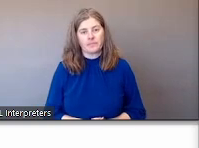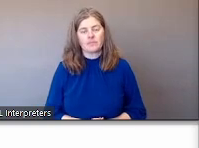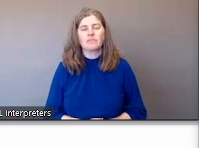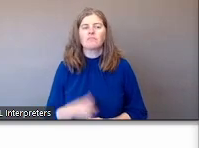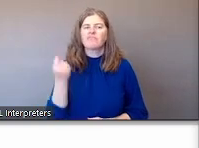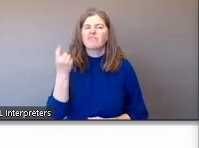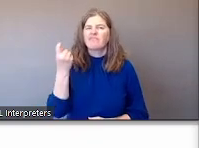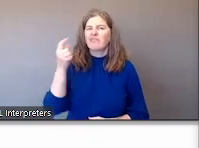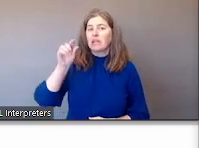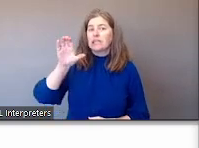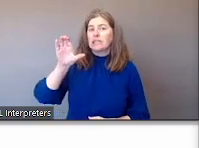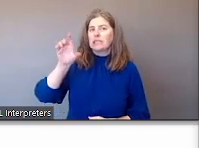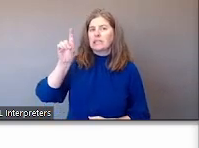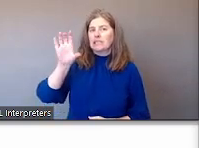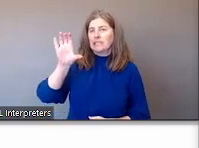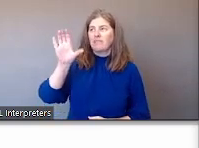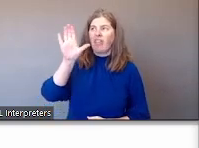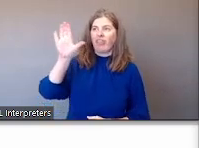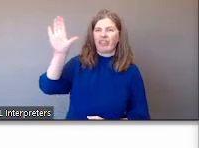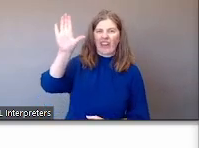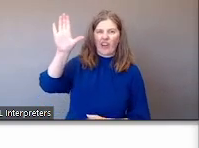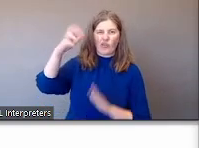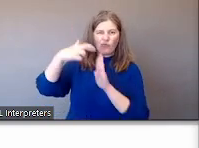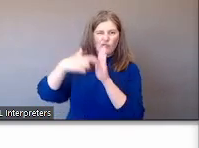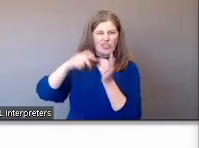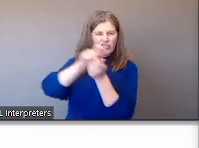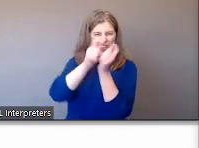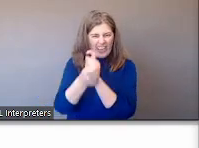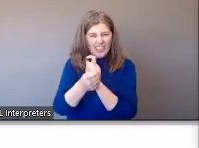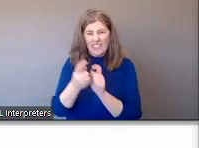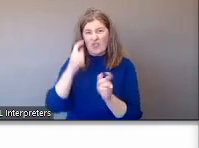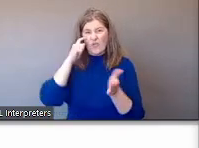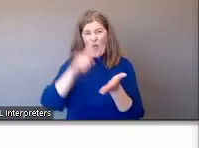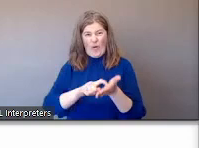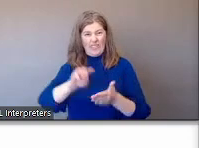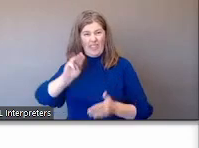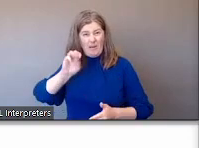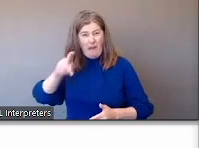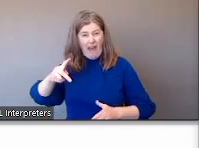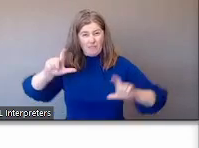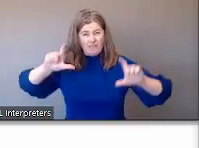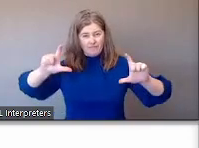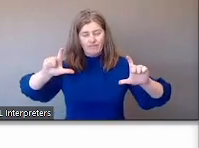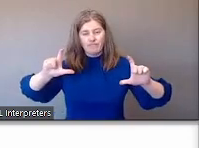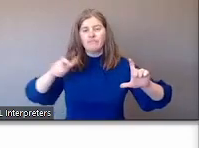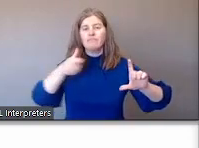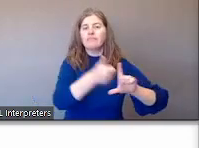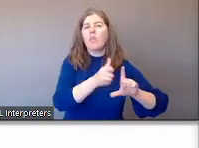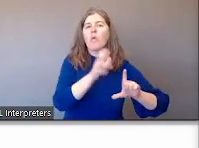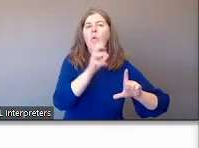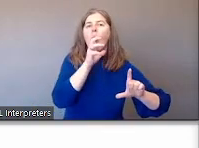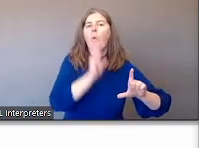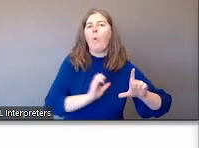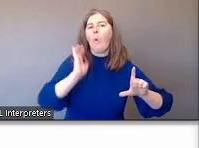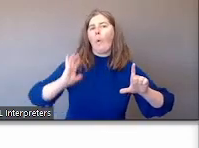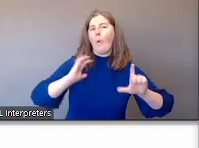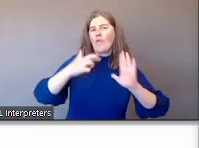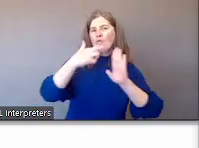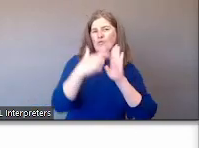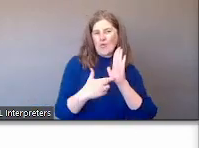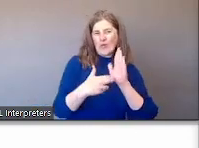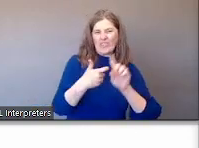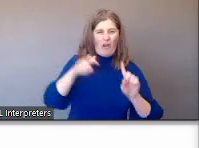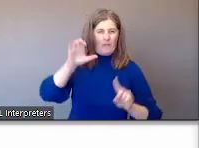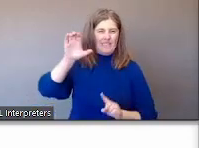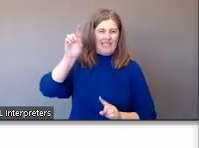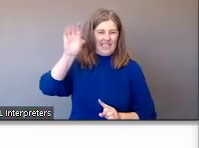CDC has changed their guidance. If you can see this map on the right, it's the old guidance from CDC.